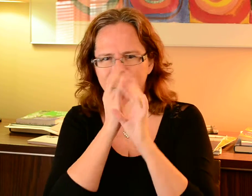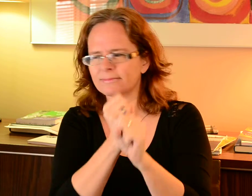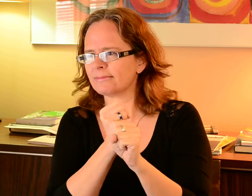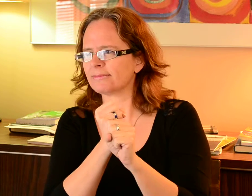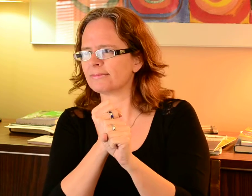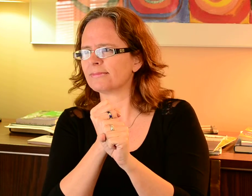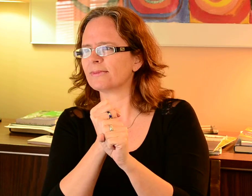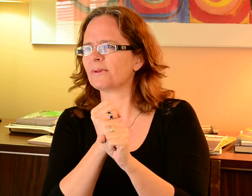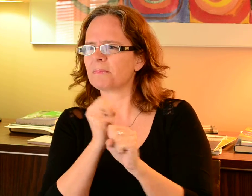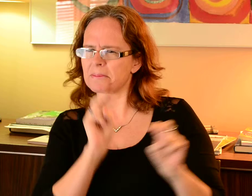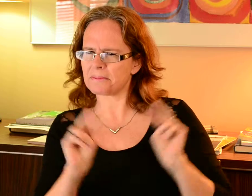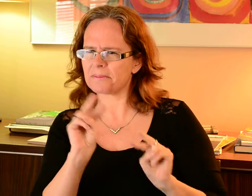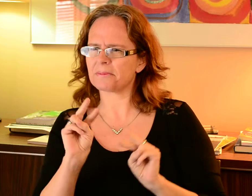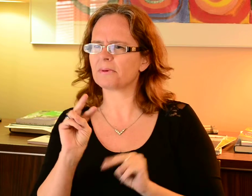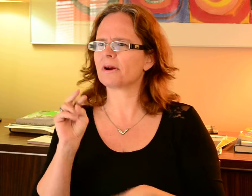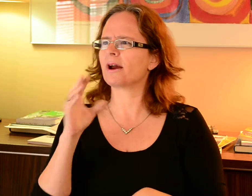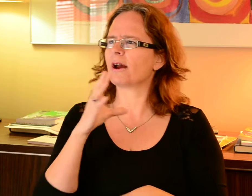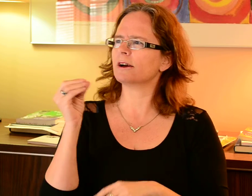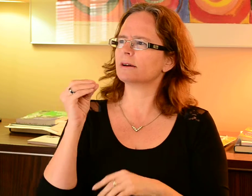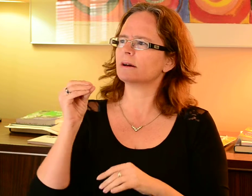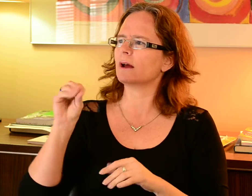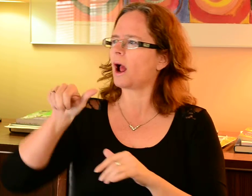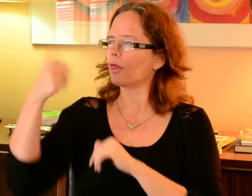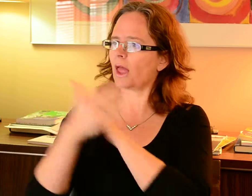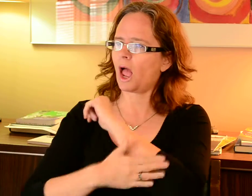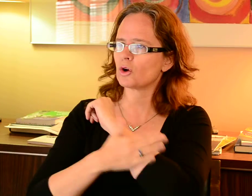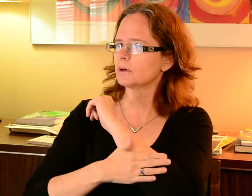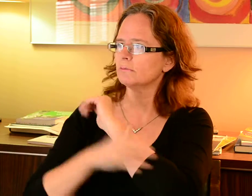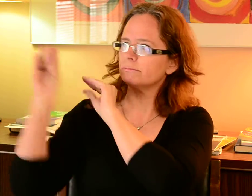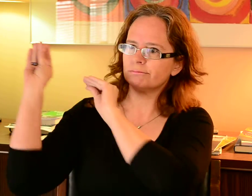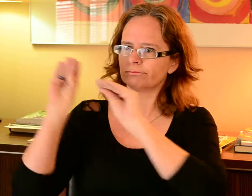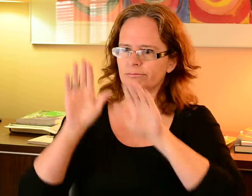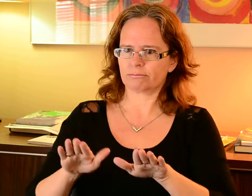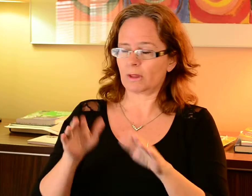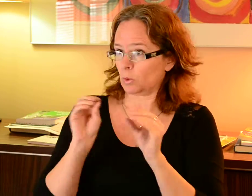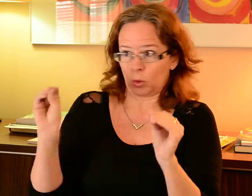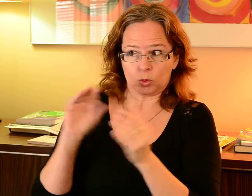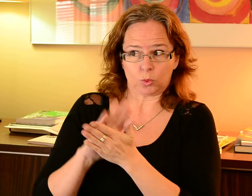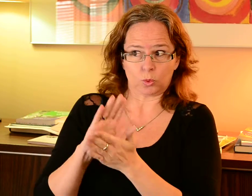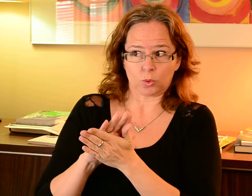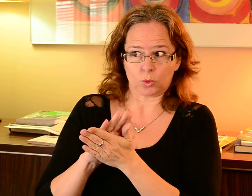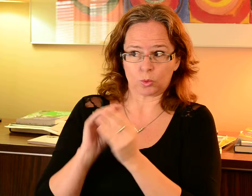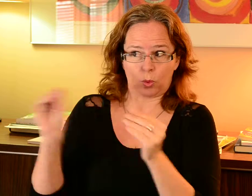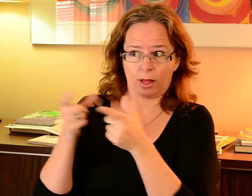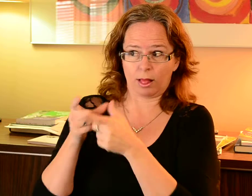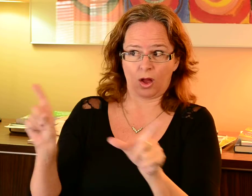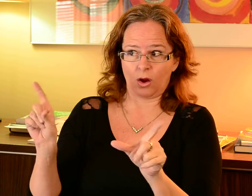communication is one of those interesting aspects of dealing with somebody who has English as a second language. So for some